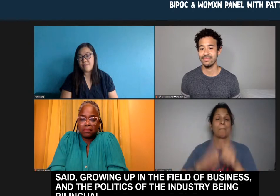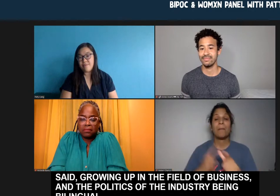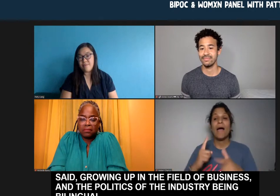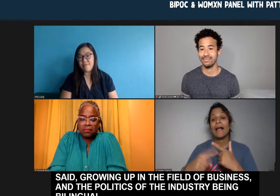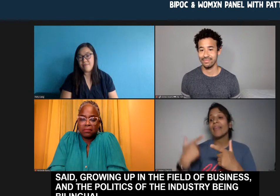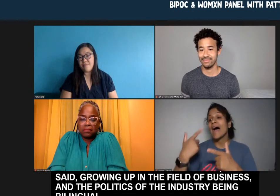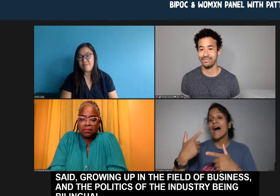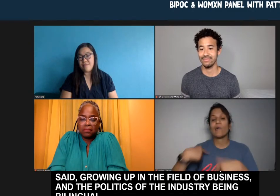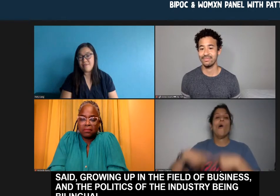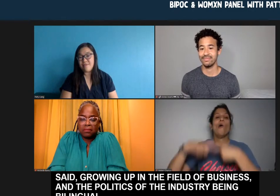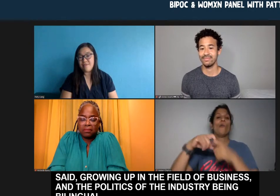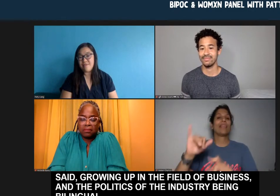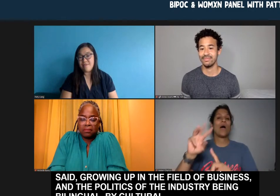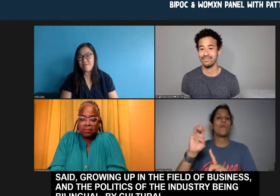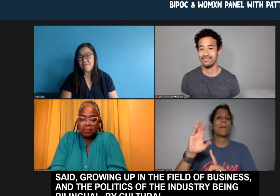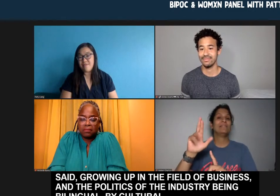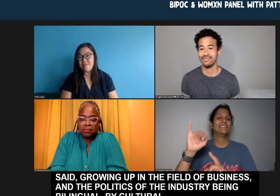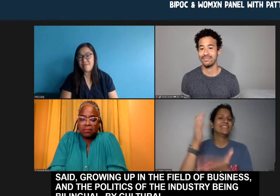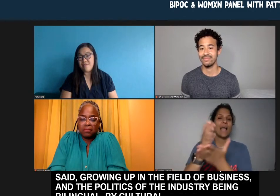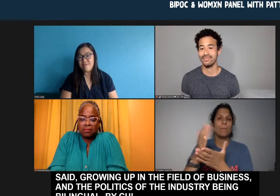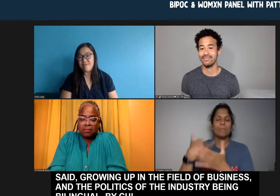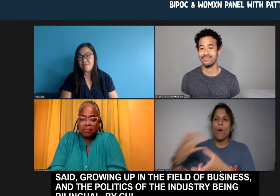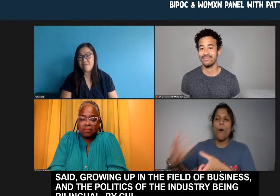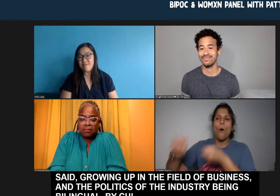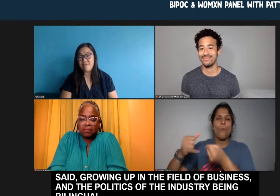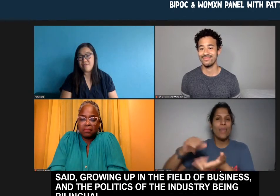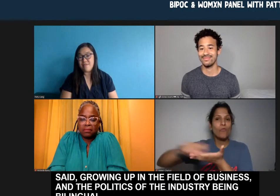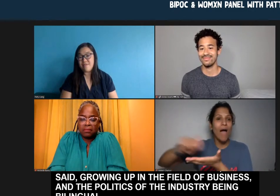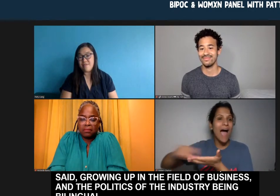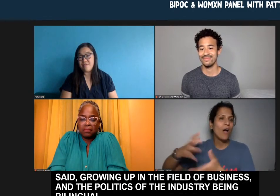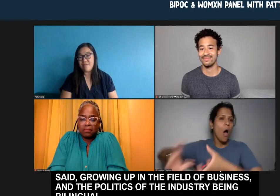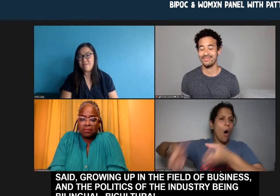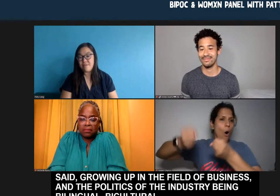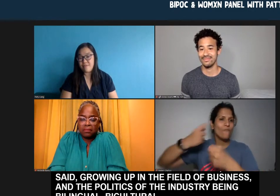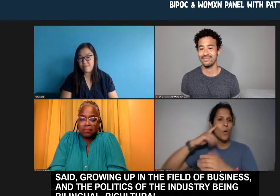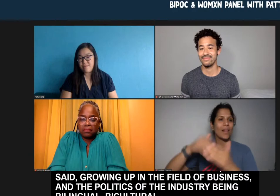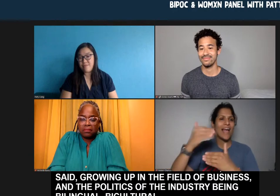into the entertainment industry to further promote the deaf community.